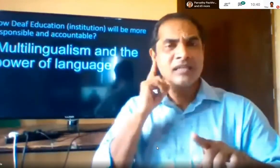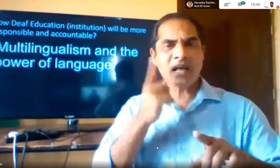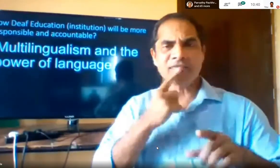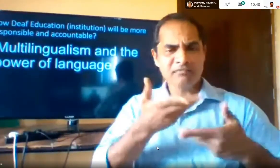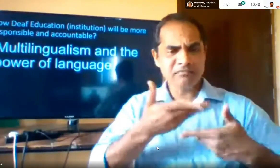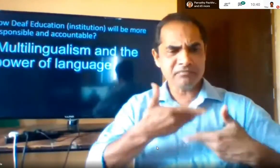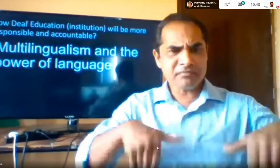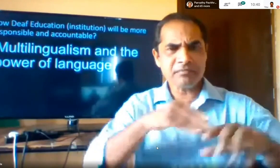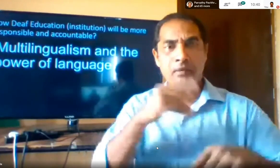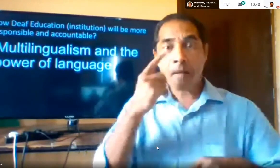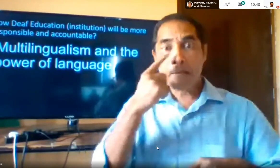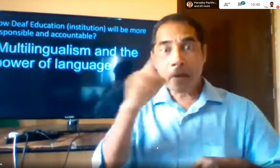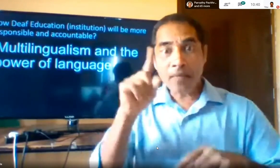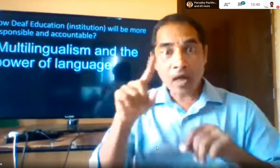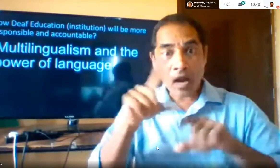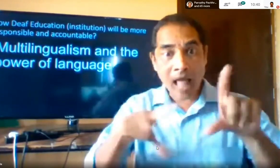is focusing on that.